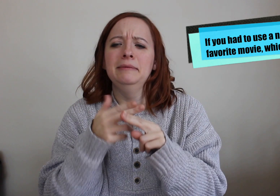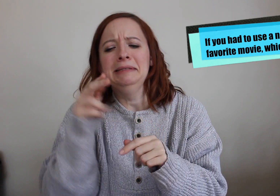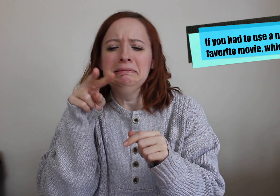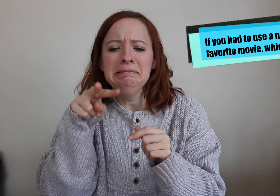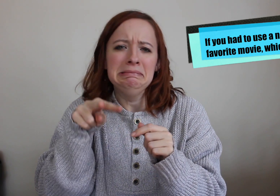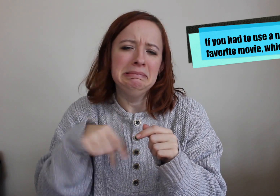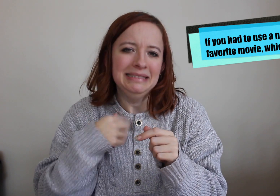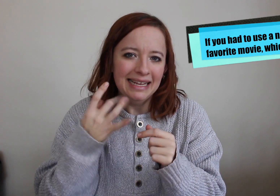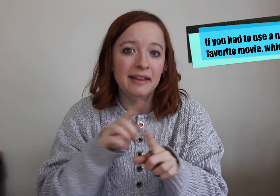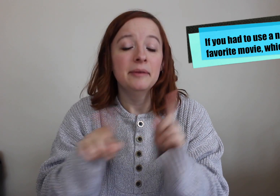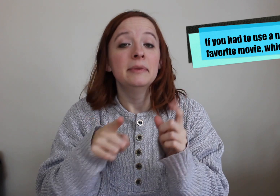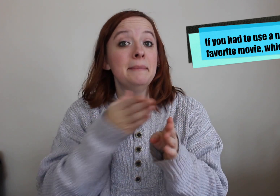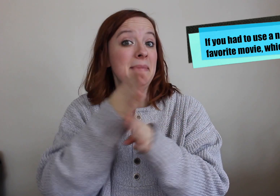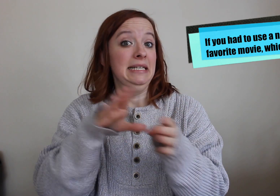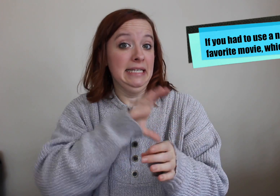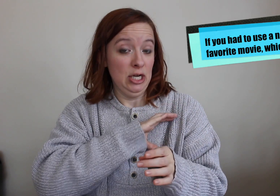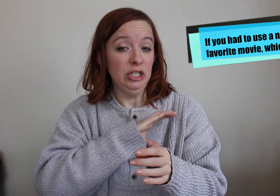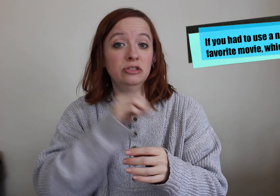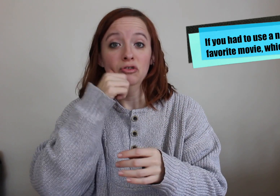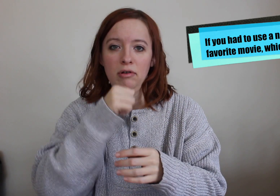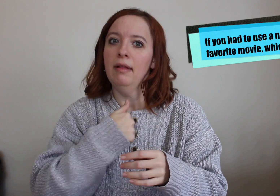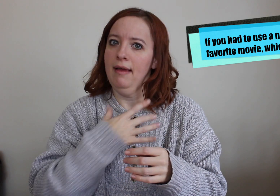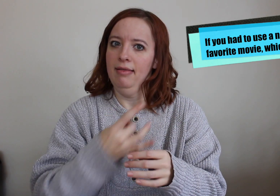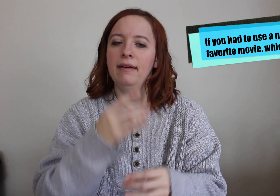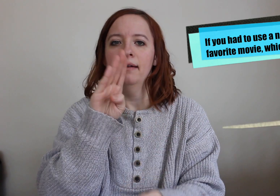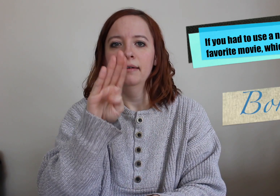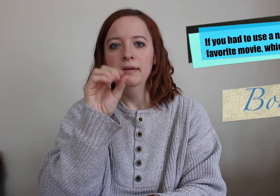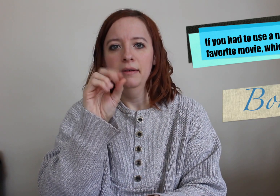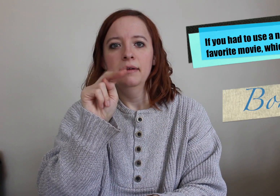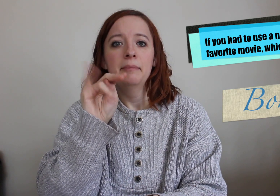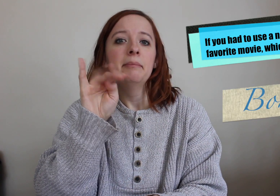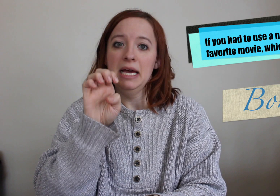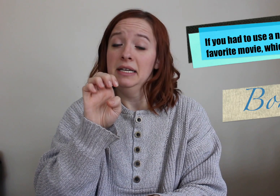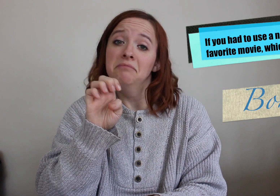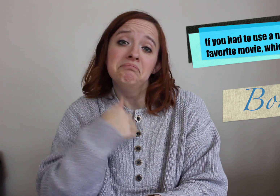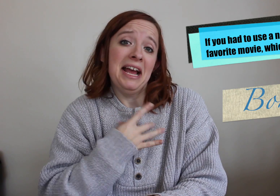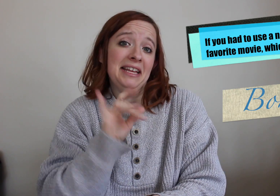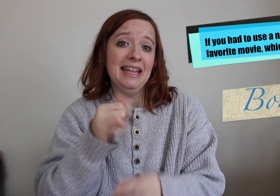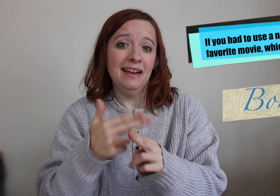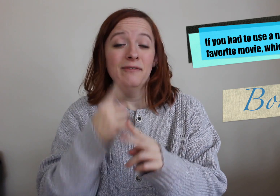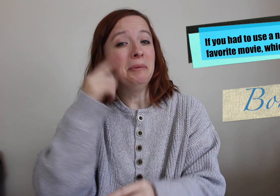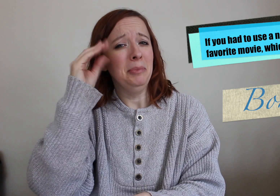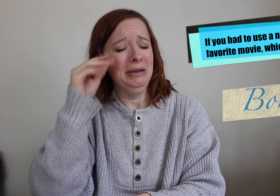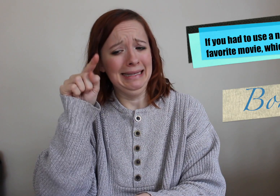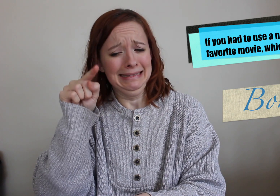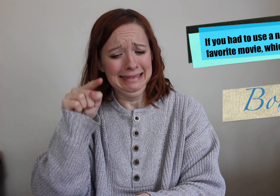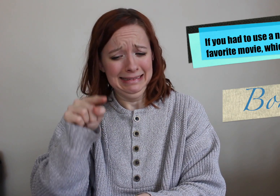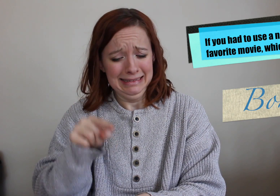people. And a lot of the names I didn't really care for, but the main character, girl, I did like, which is Bonnie. I really like that name. And then for a boy,